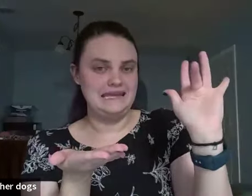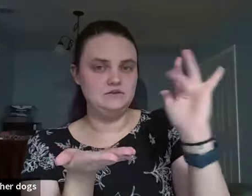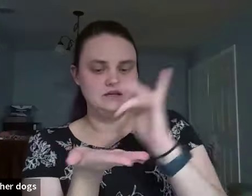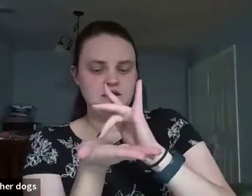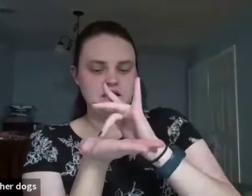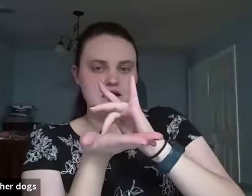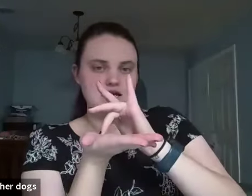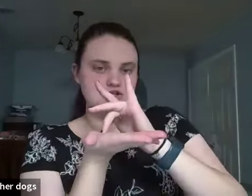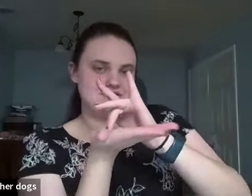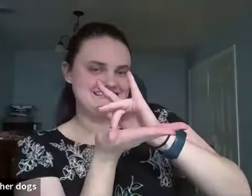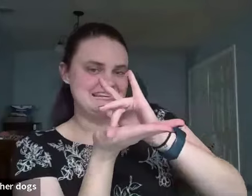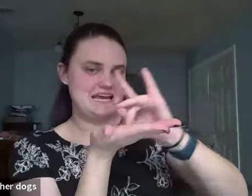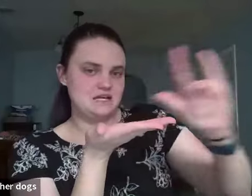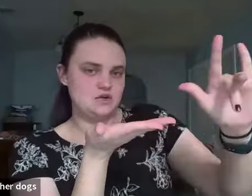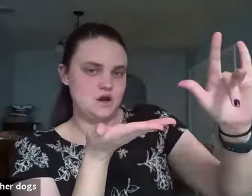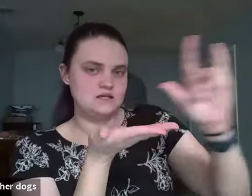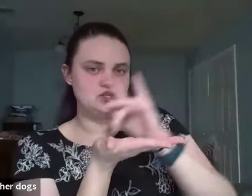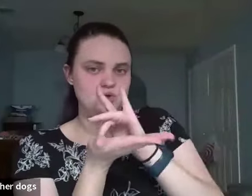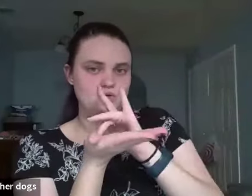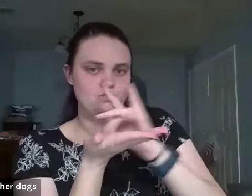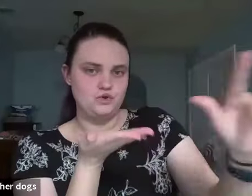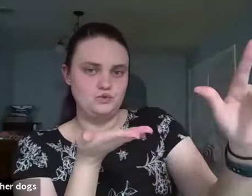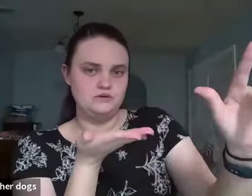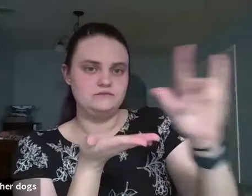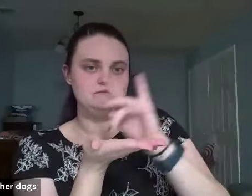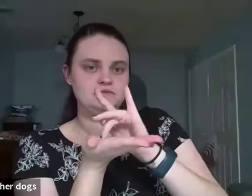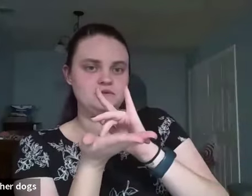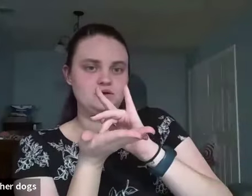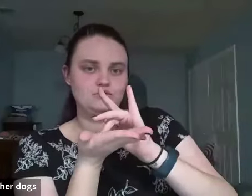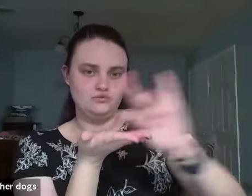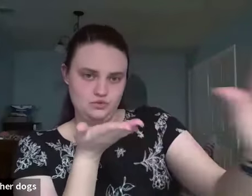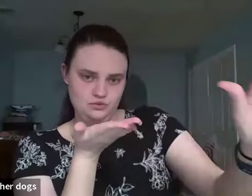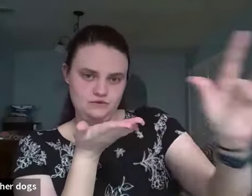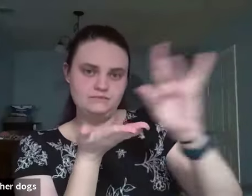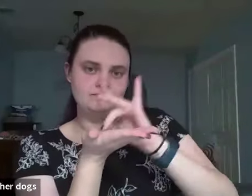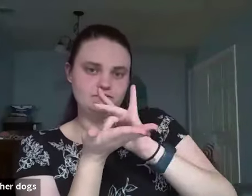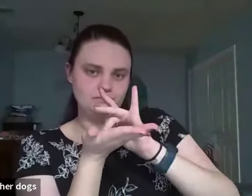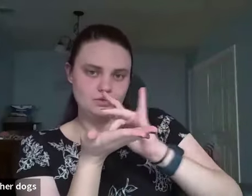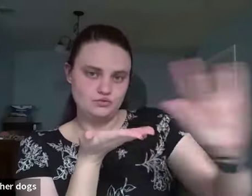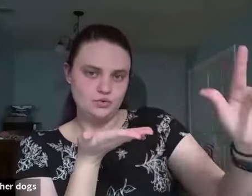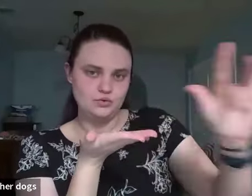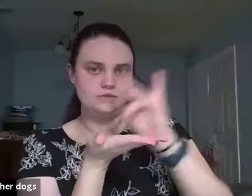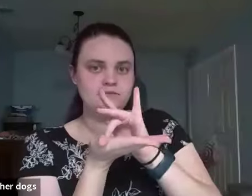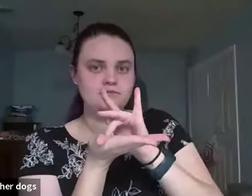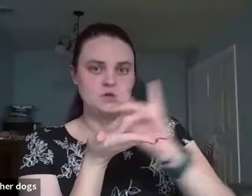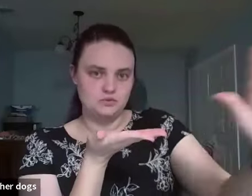eight looking, and you slide it across. Rude, rude, rude,